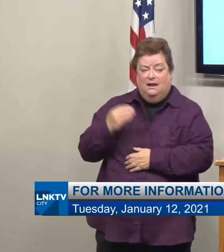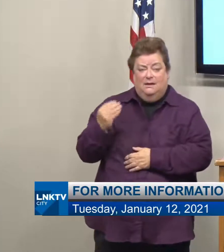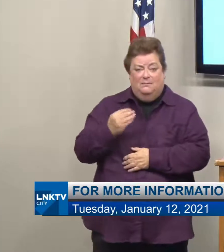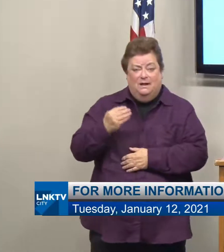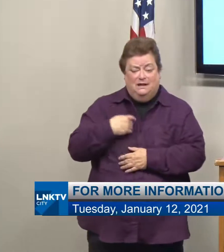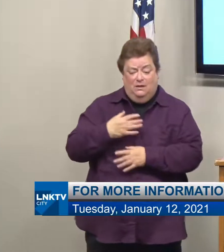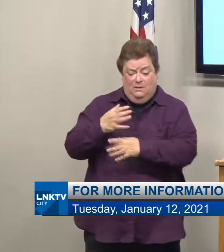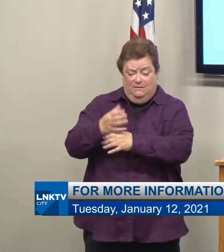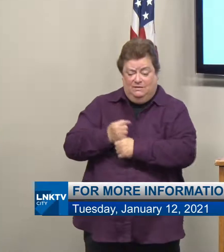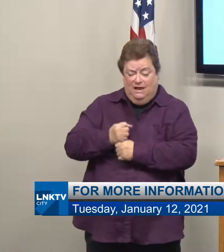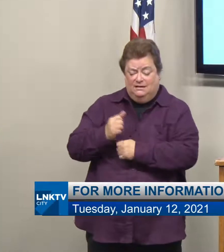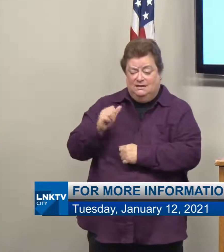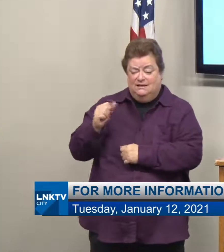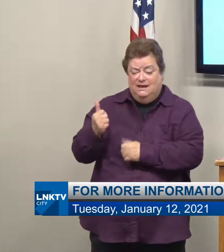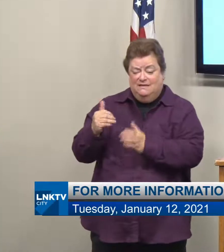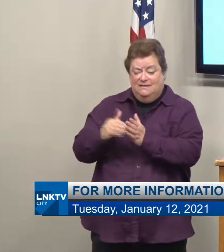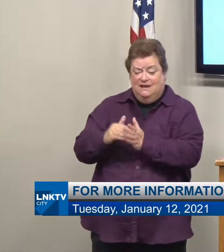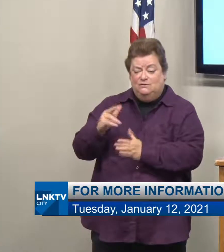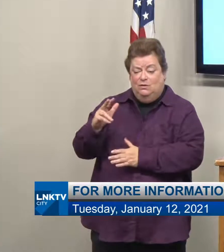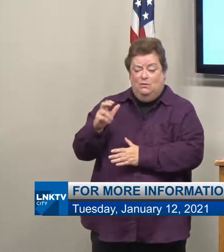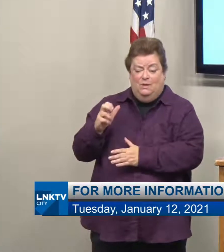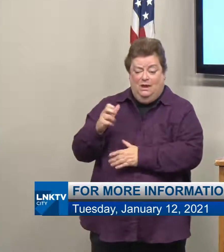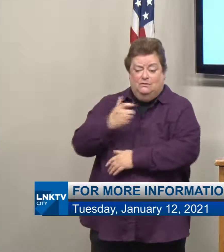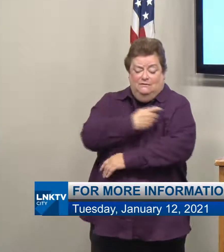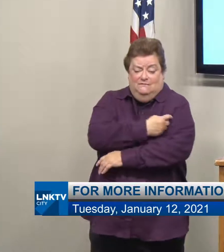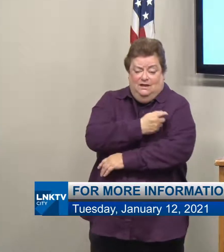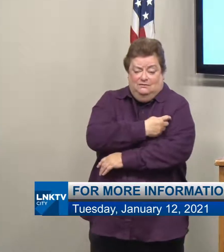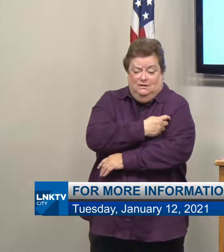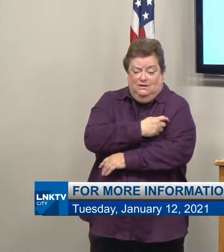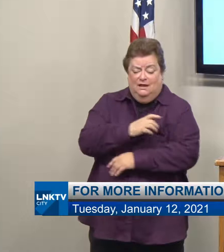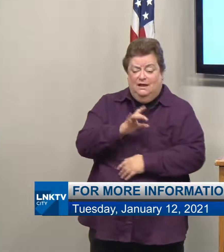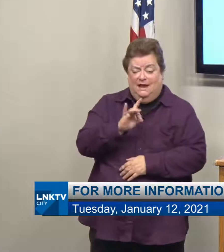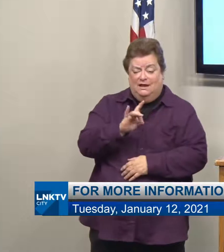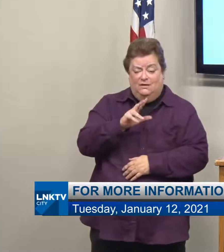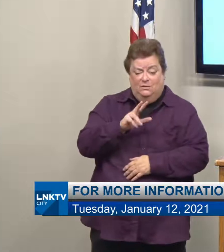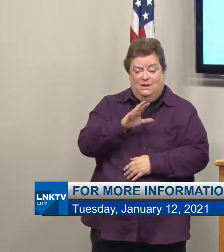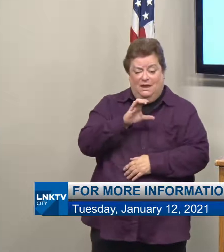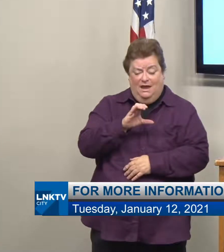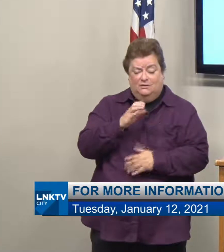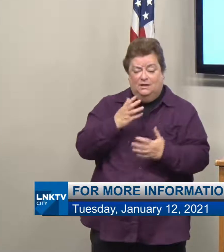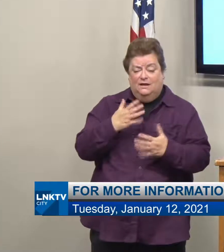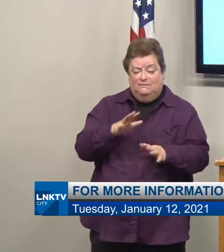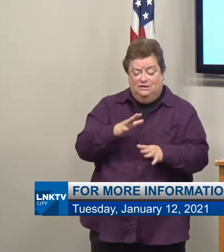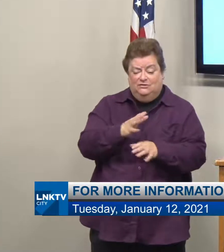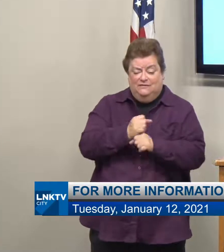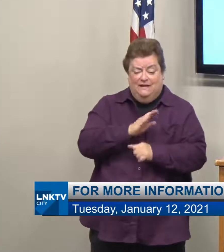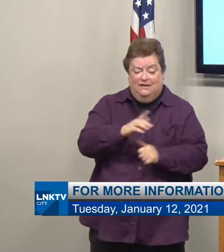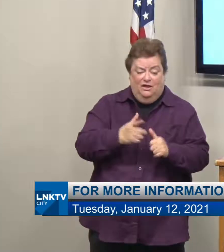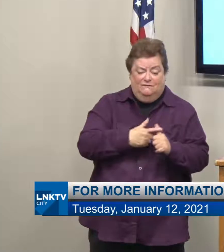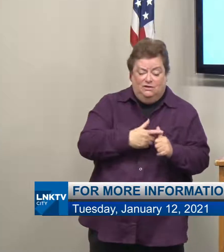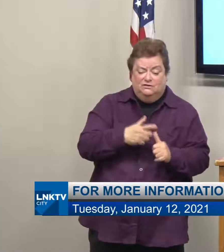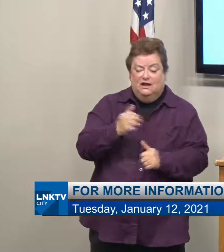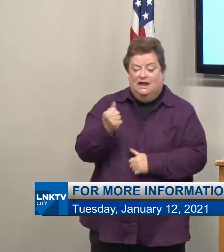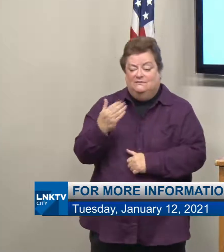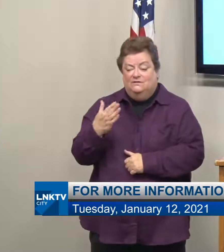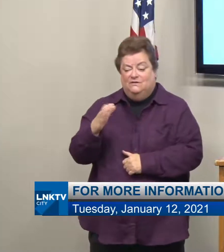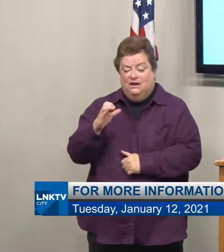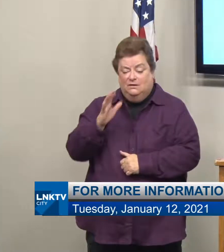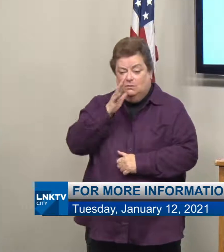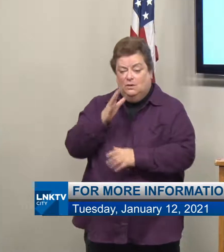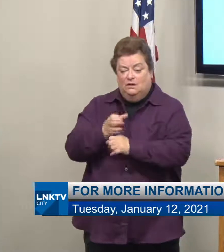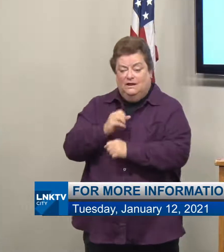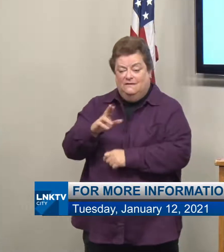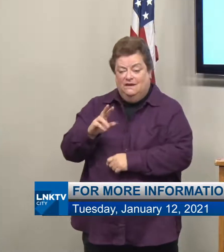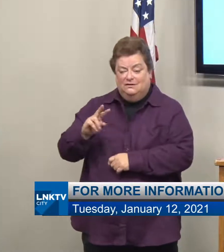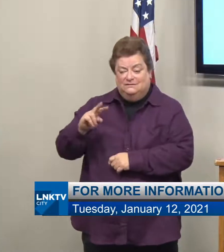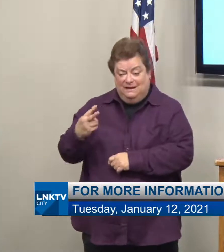had received 10,300 doses. 8,300 people have received first doses, and 1,500 are scheduled to receive vaccine